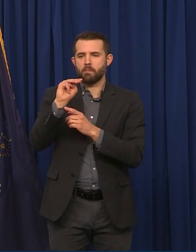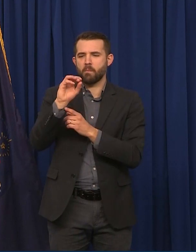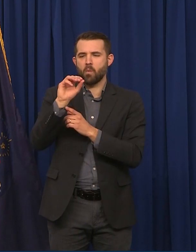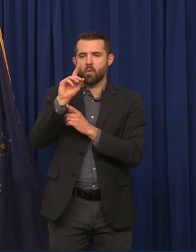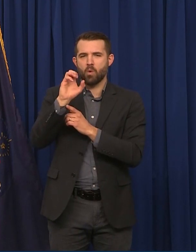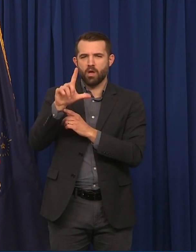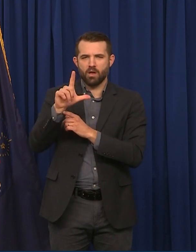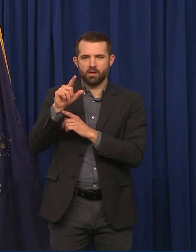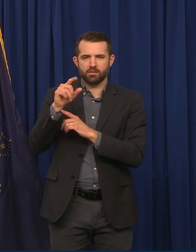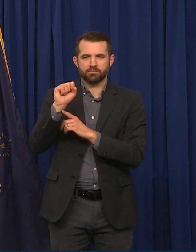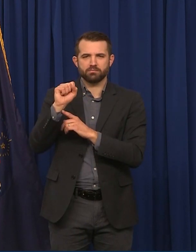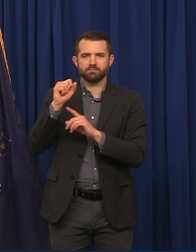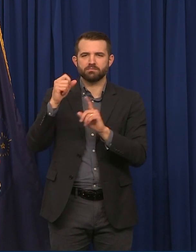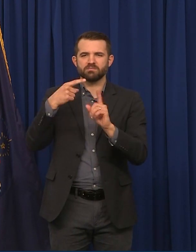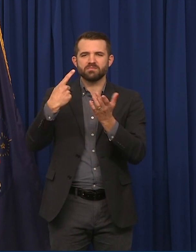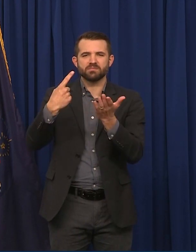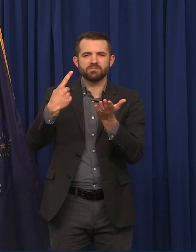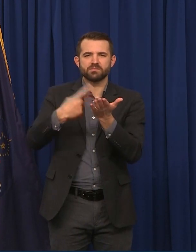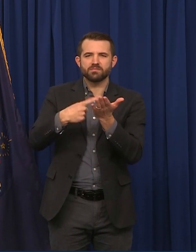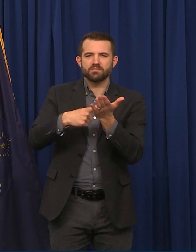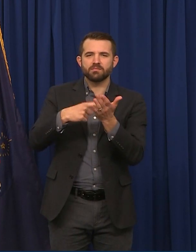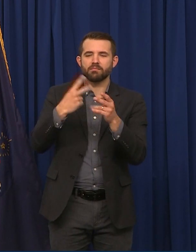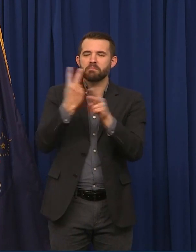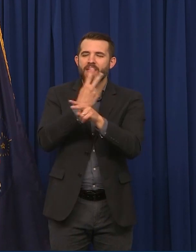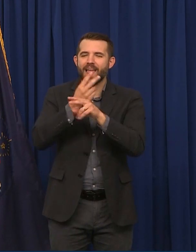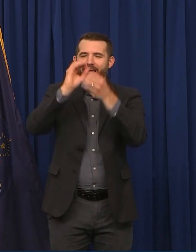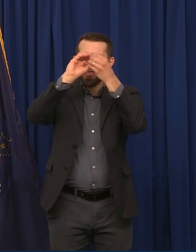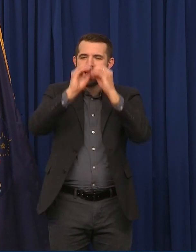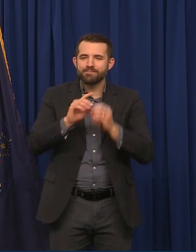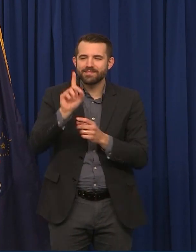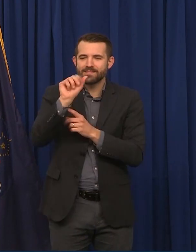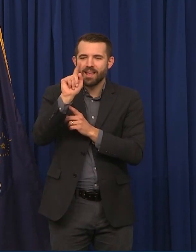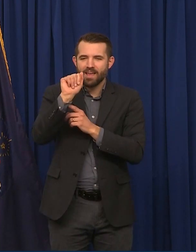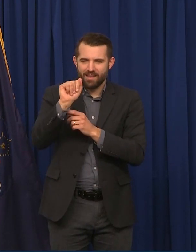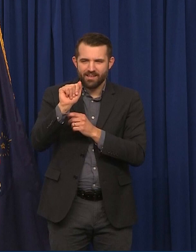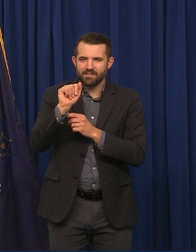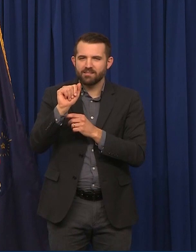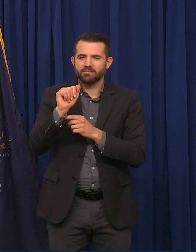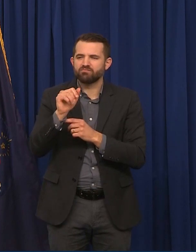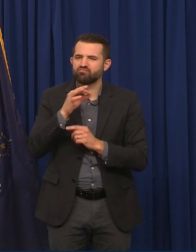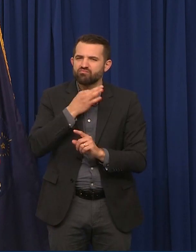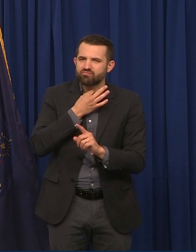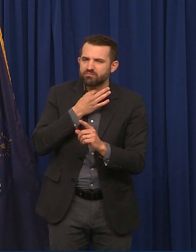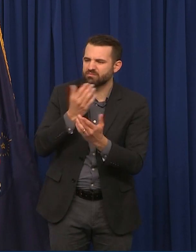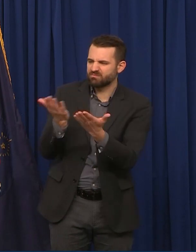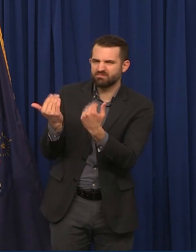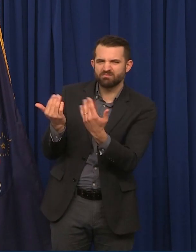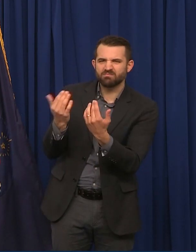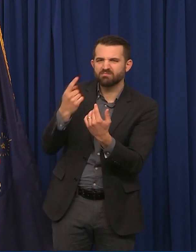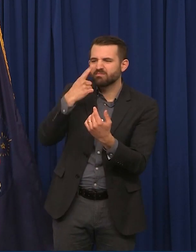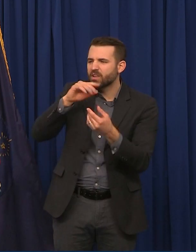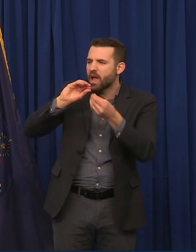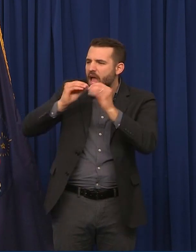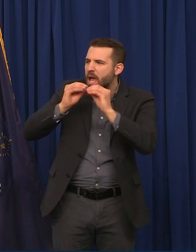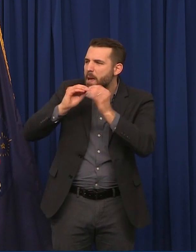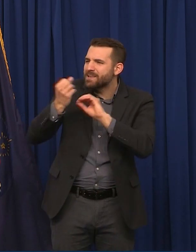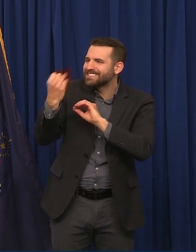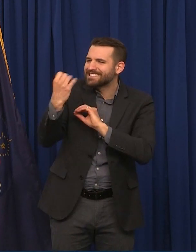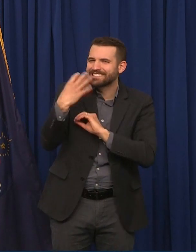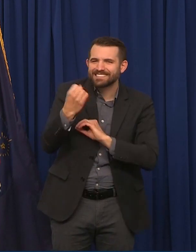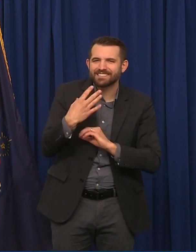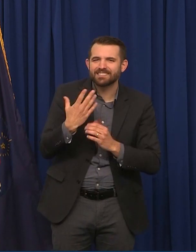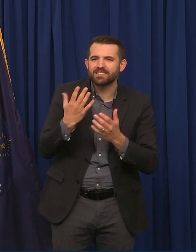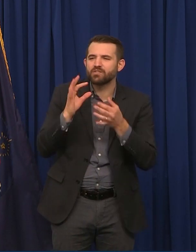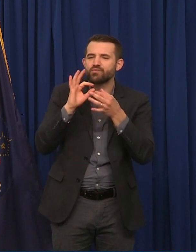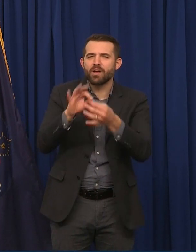different scenarios that are being looked at, and I was wondering if you can give us specific numbers in terms of the number of cases Maine